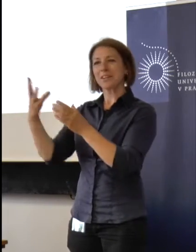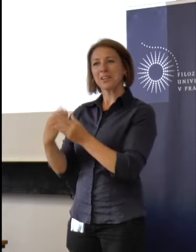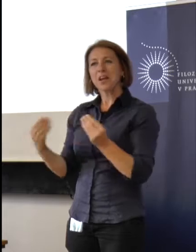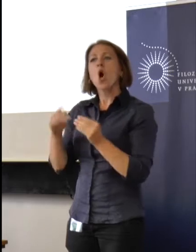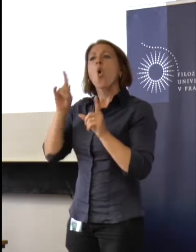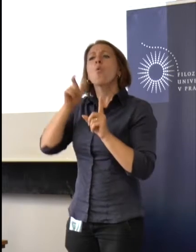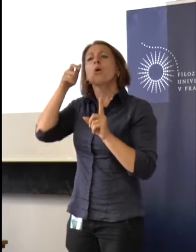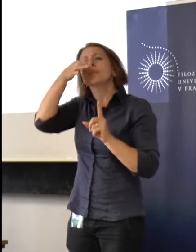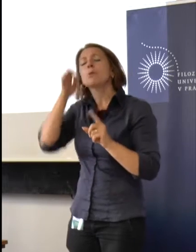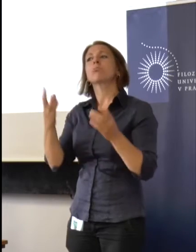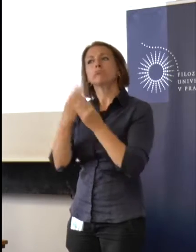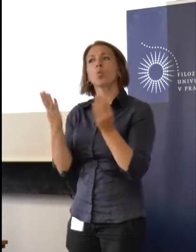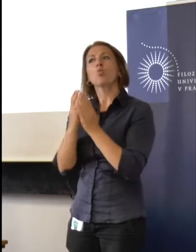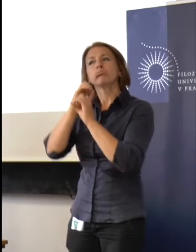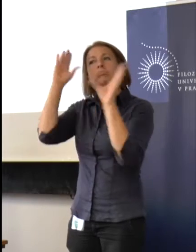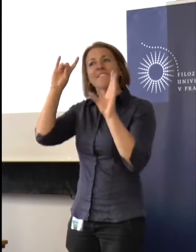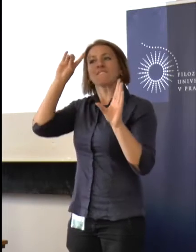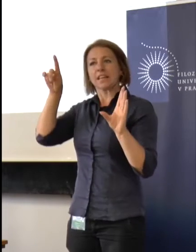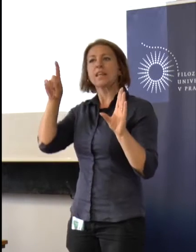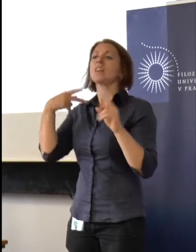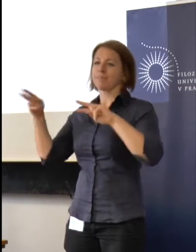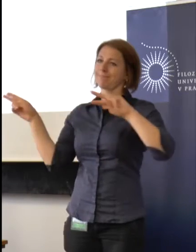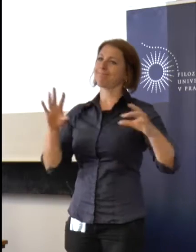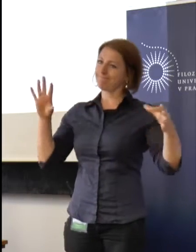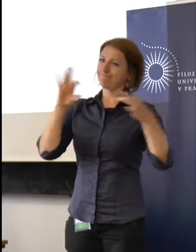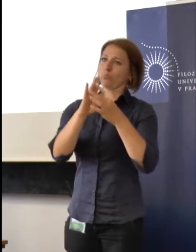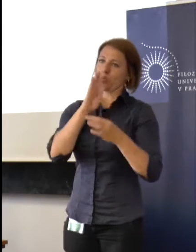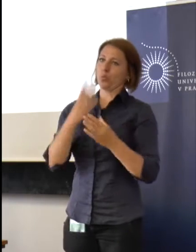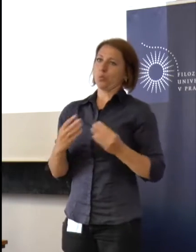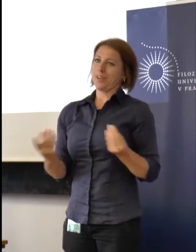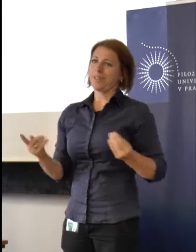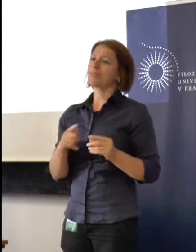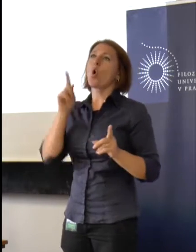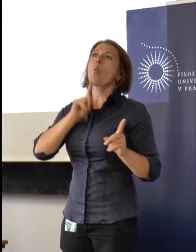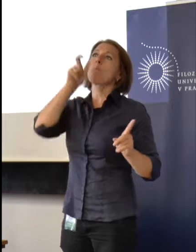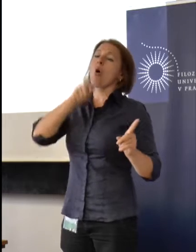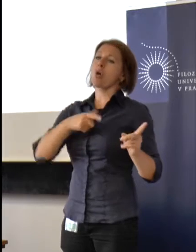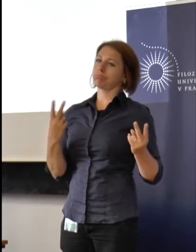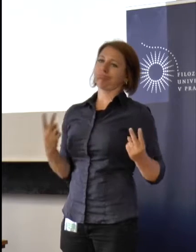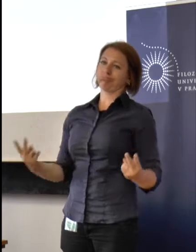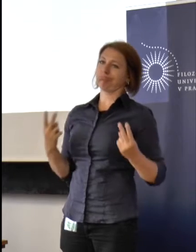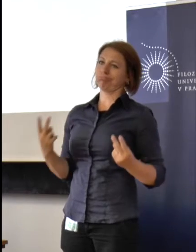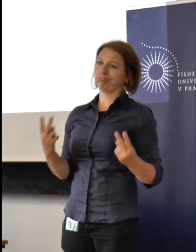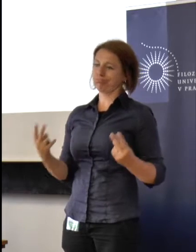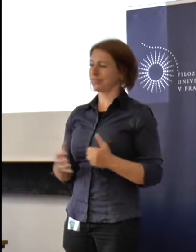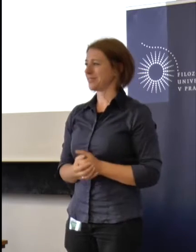I will go back to something which our friend and late